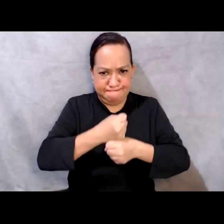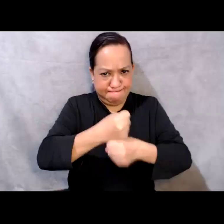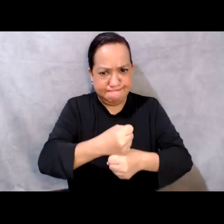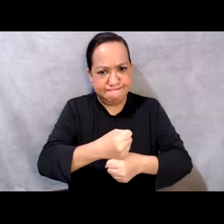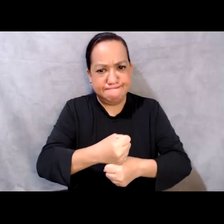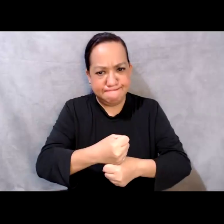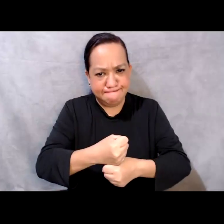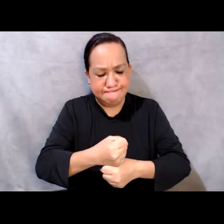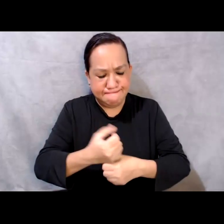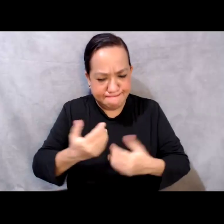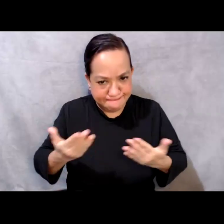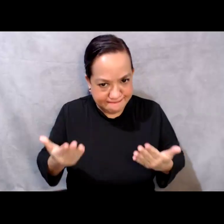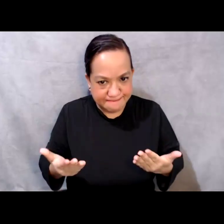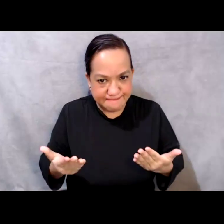spirit of